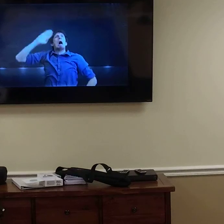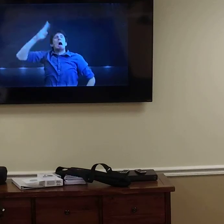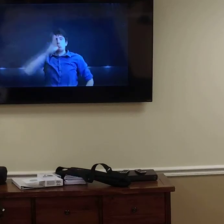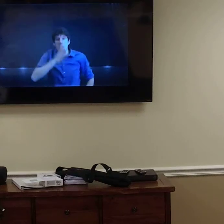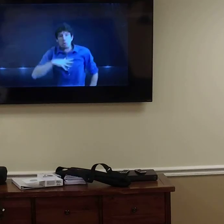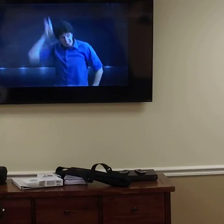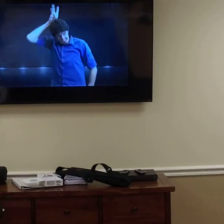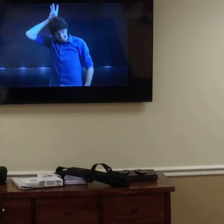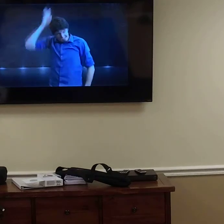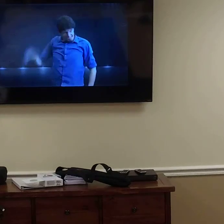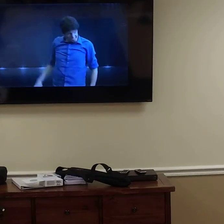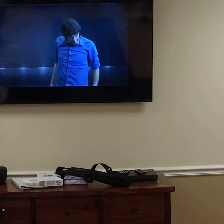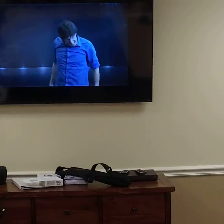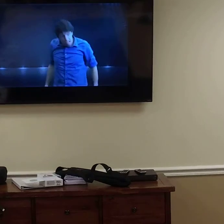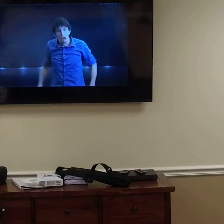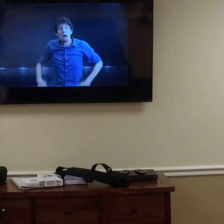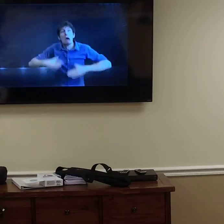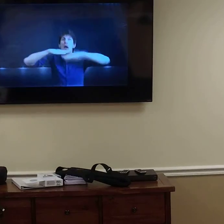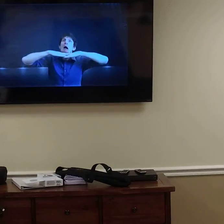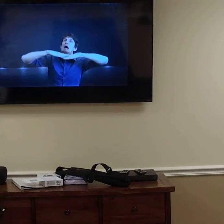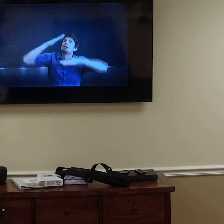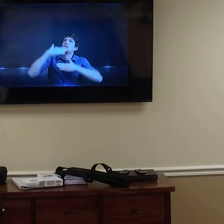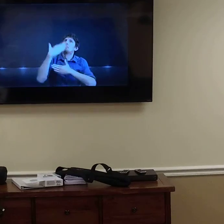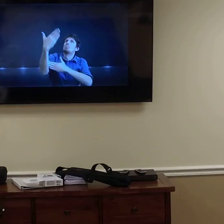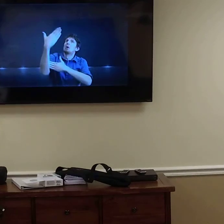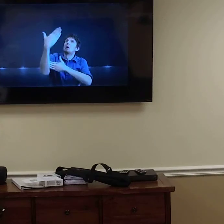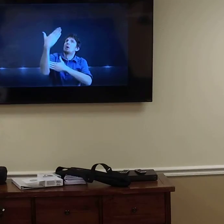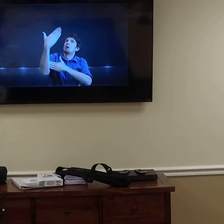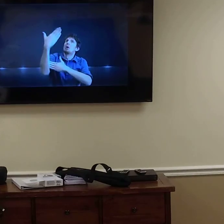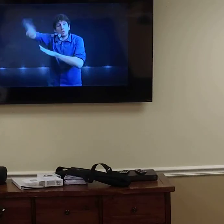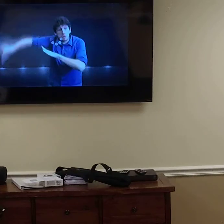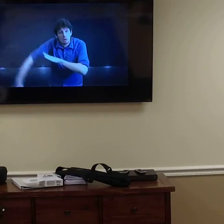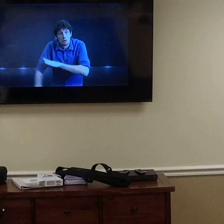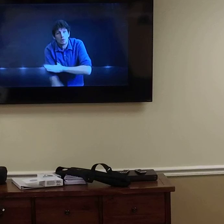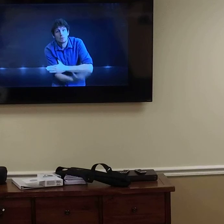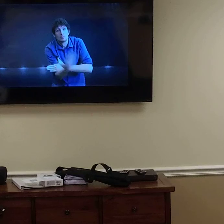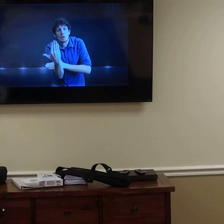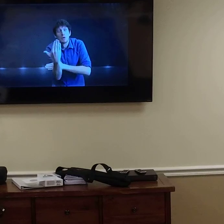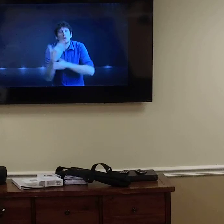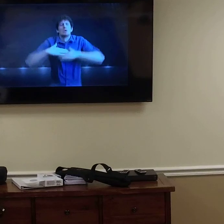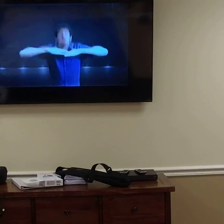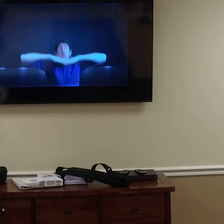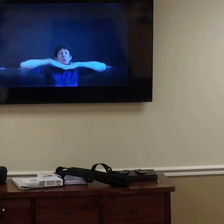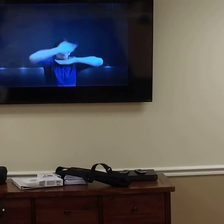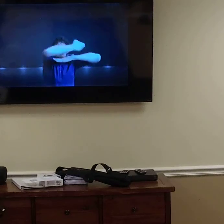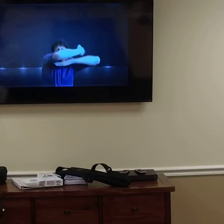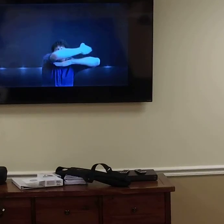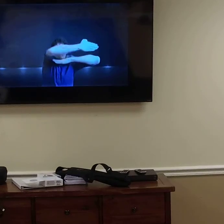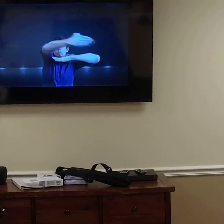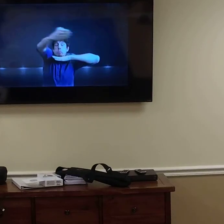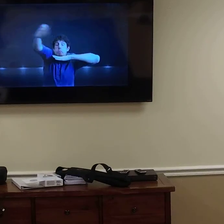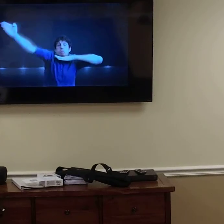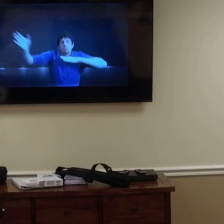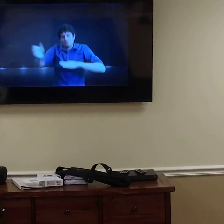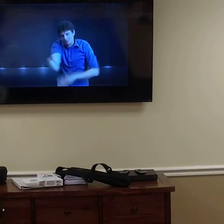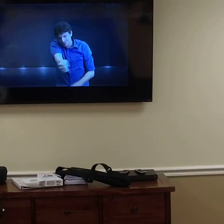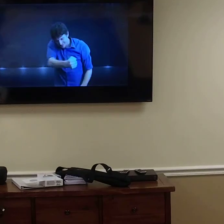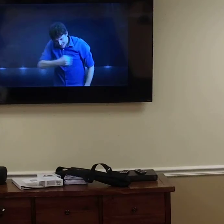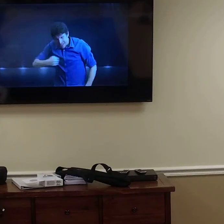Takes out the carton, and he says, "Hi, woman," and then that's a fun classifier there. I want to point that out again. I don't know if y'all caught this the first watch through. So the door